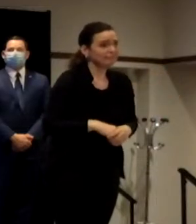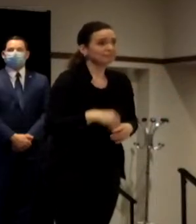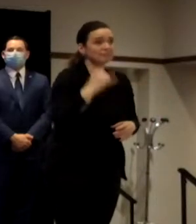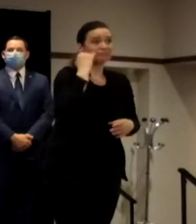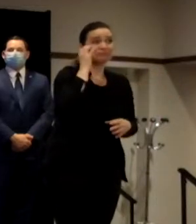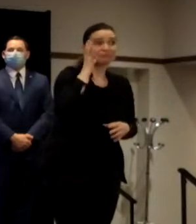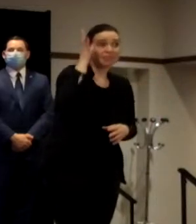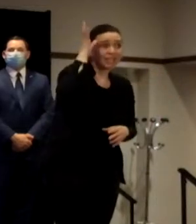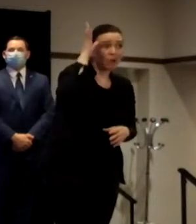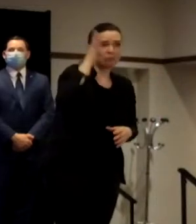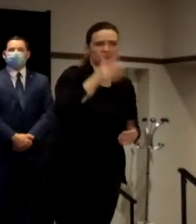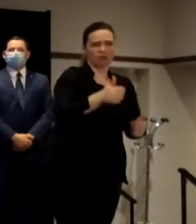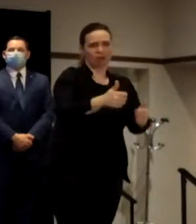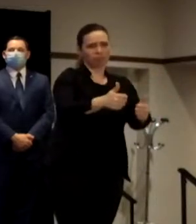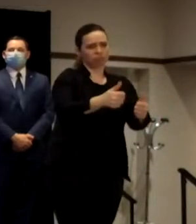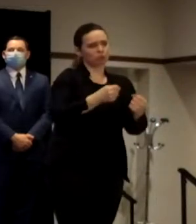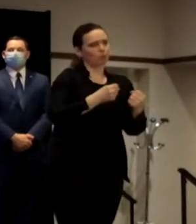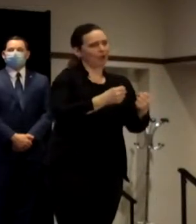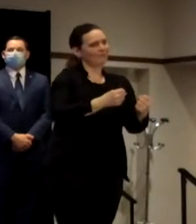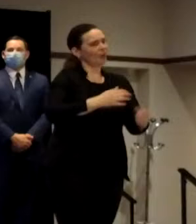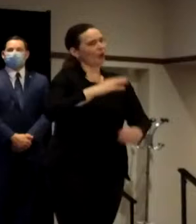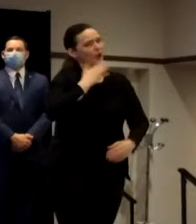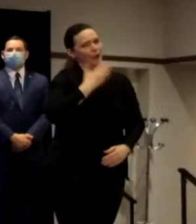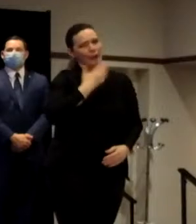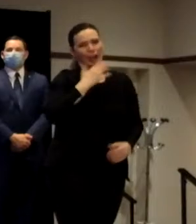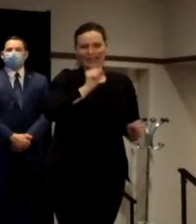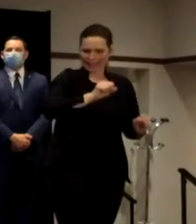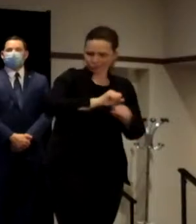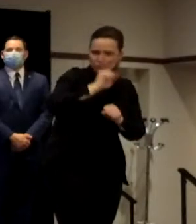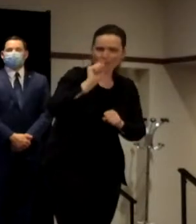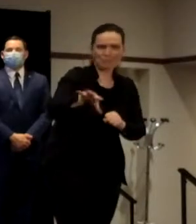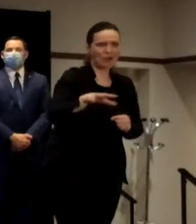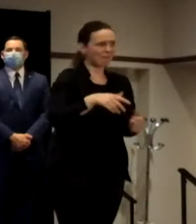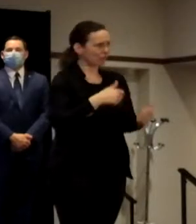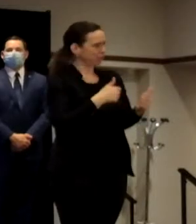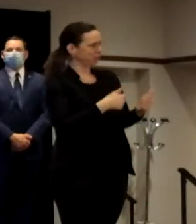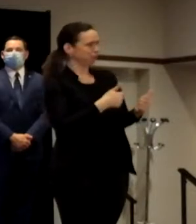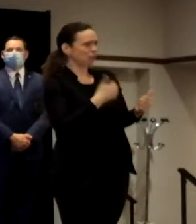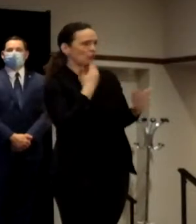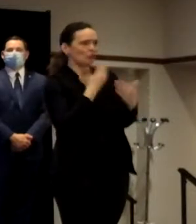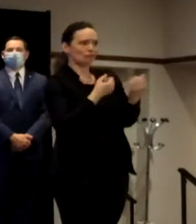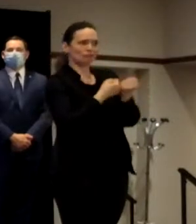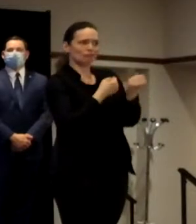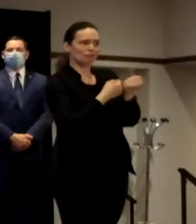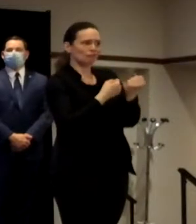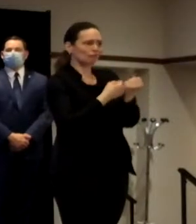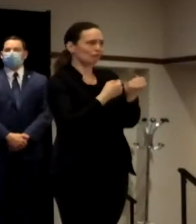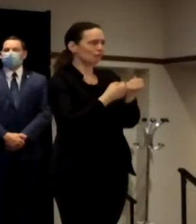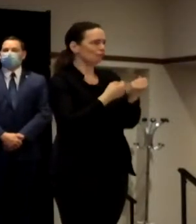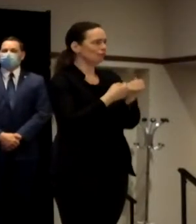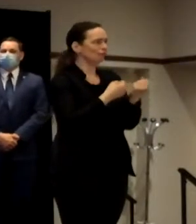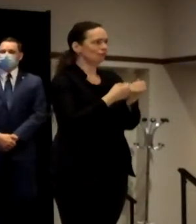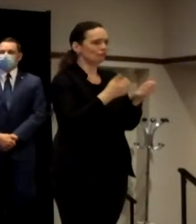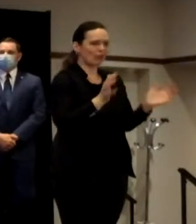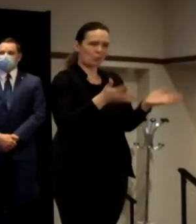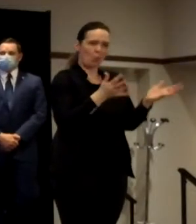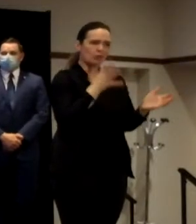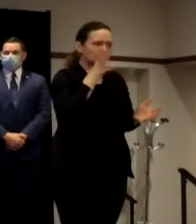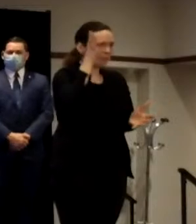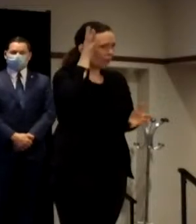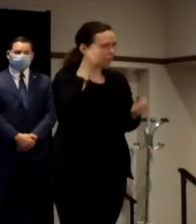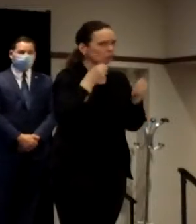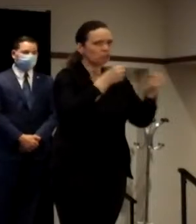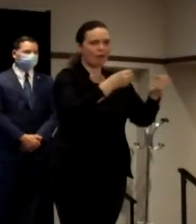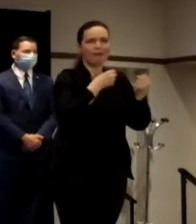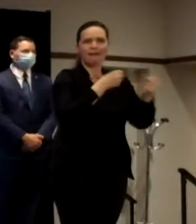kids there and work with the school district, those who can, bring the kids there to school, that will be wonderful